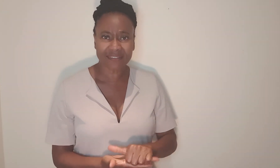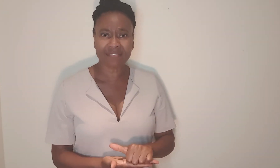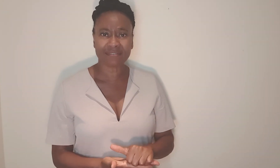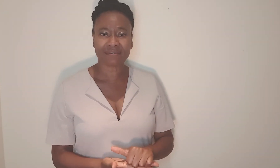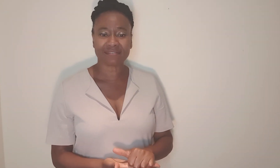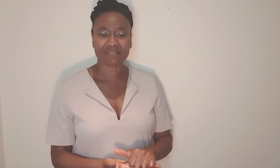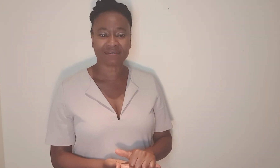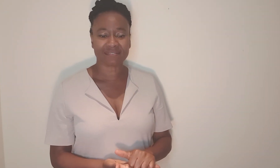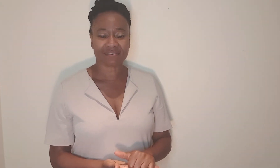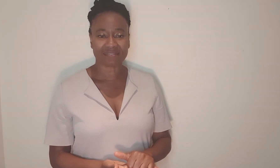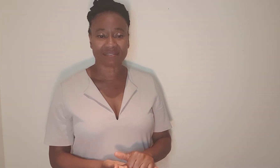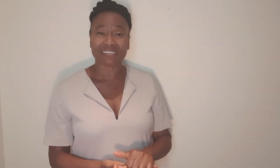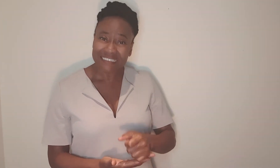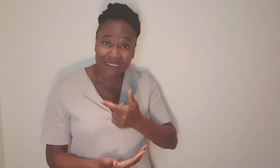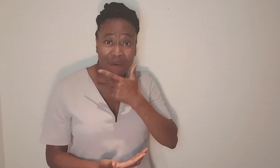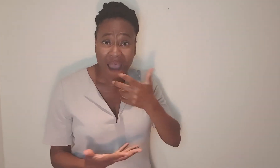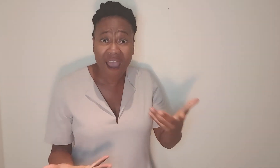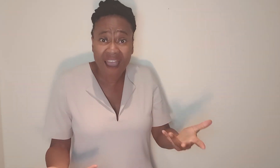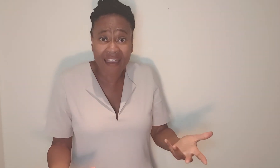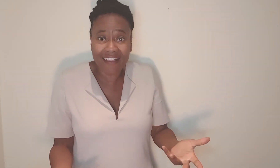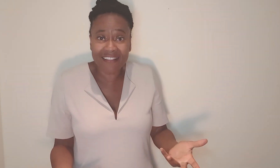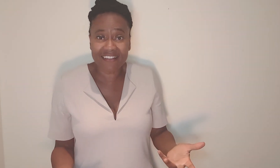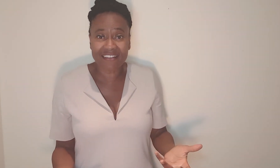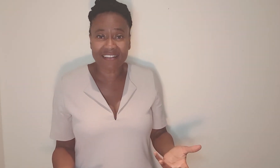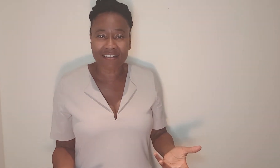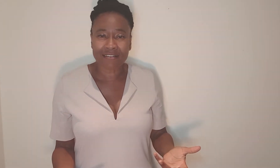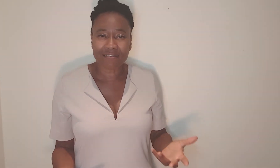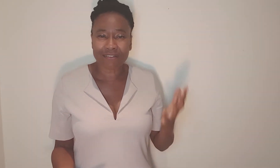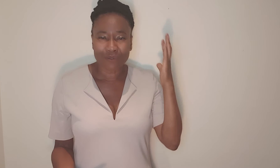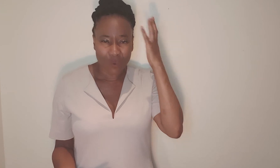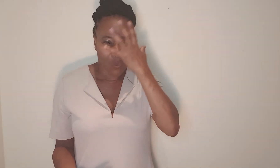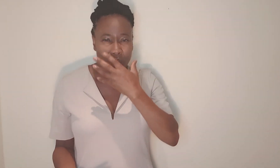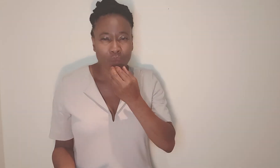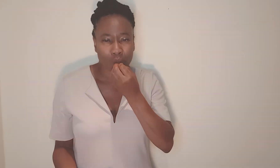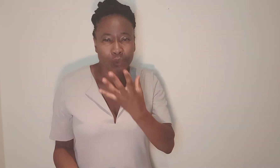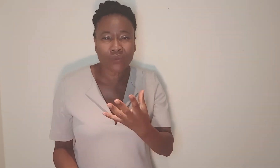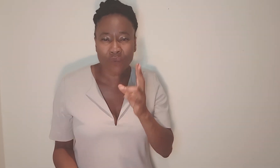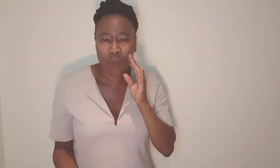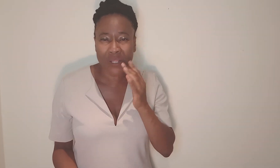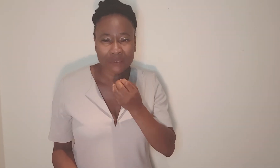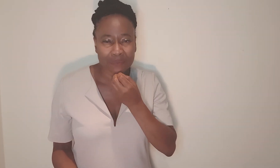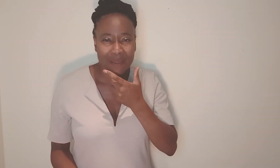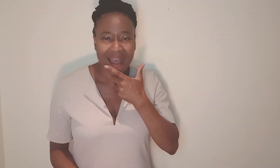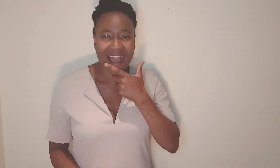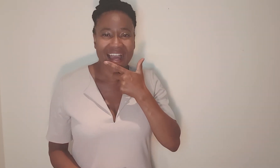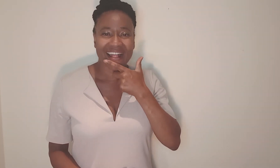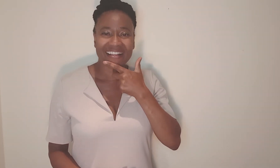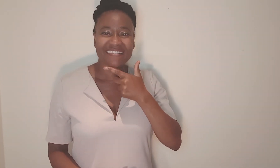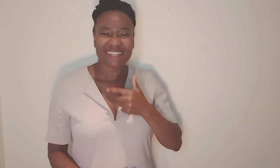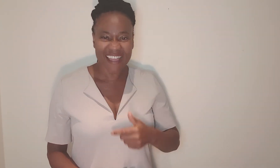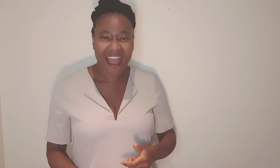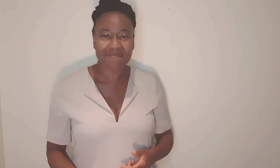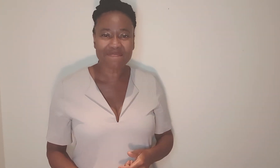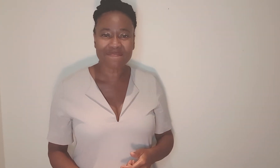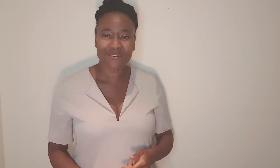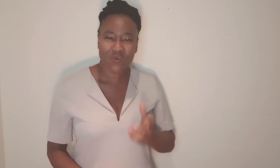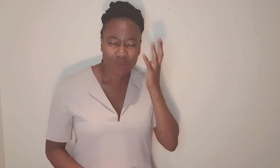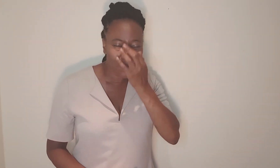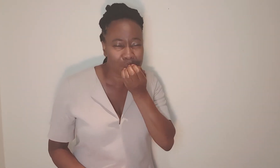Smile. You look gorgeous when you do. Yep. Gorgeous. But oi,